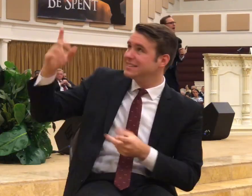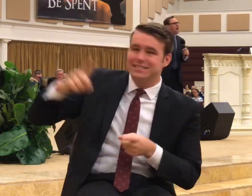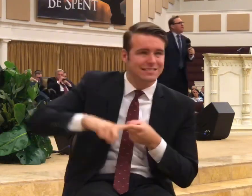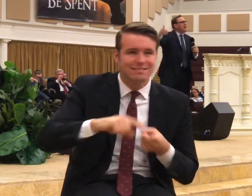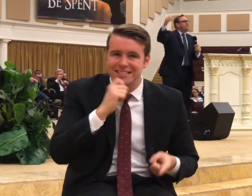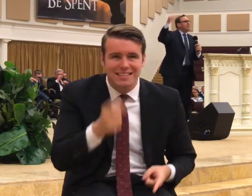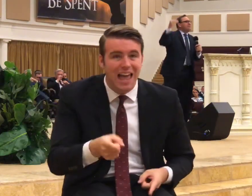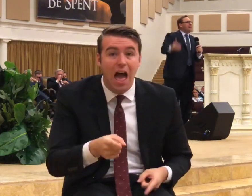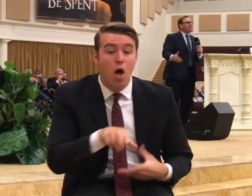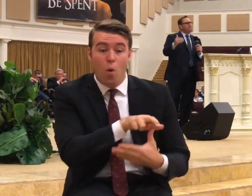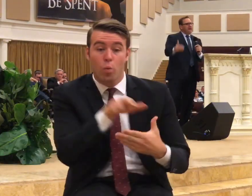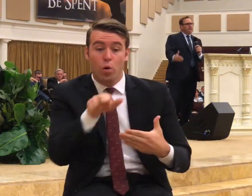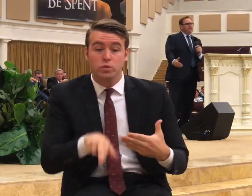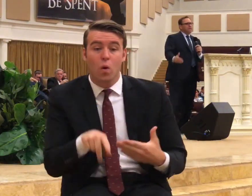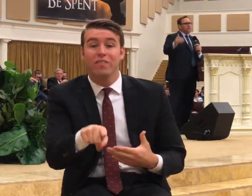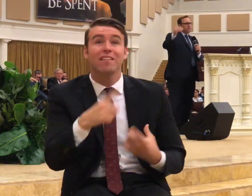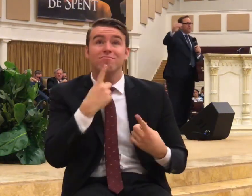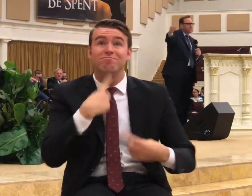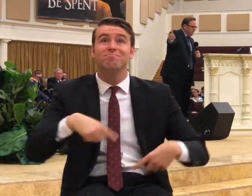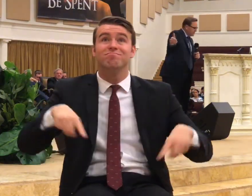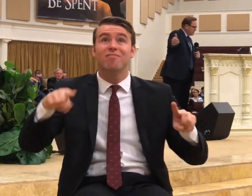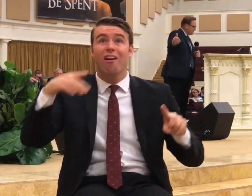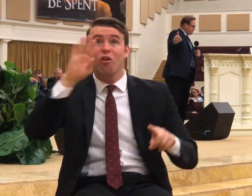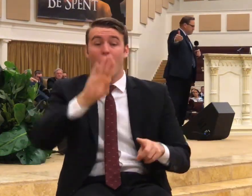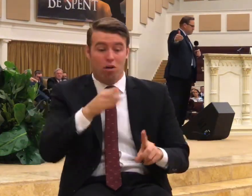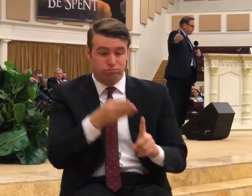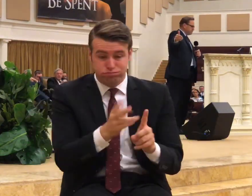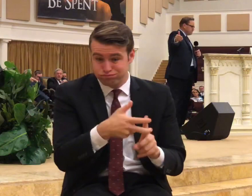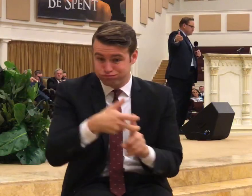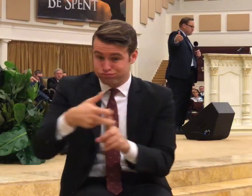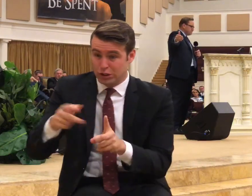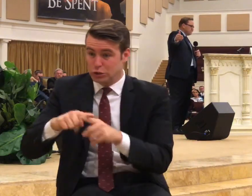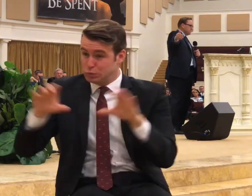a result, they never made it to production.